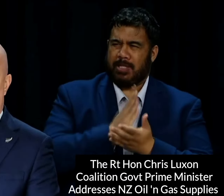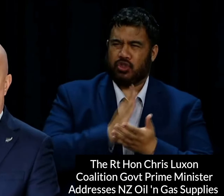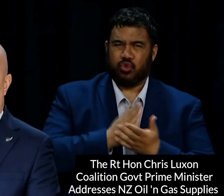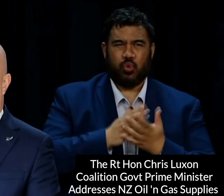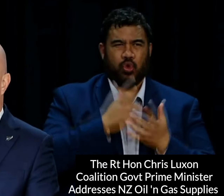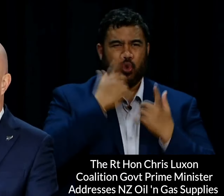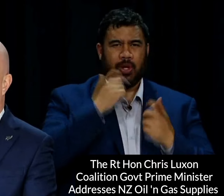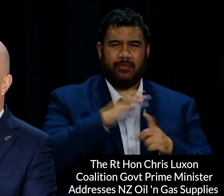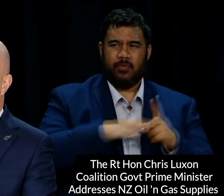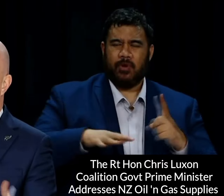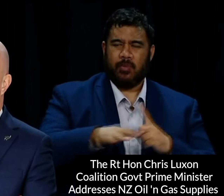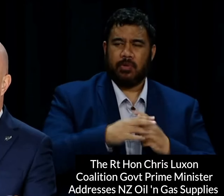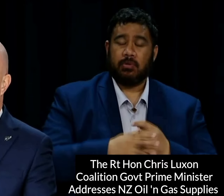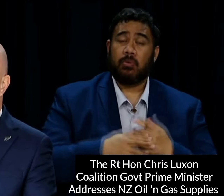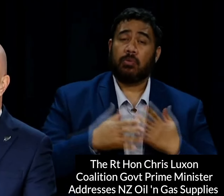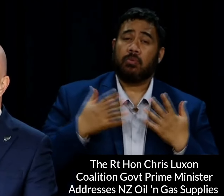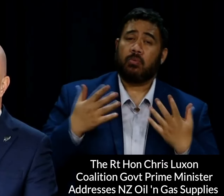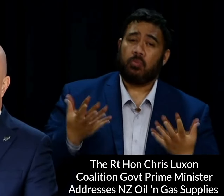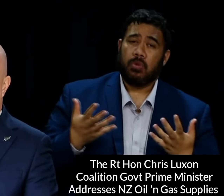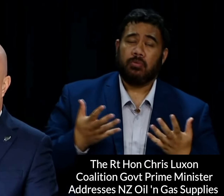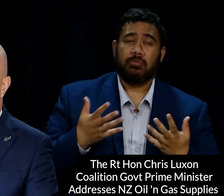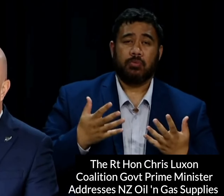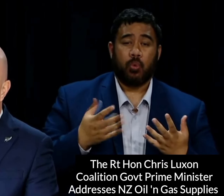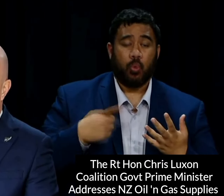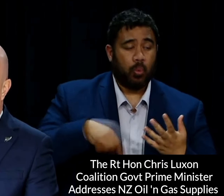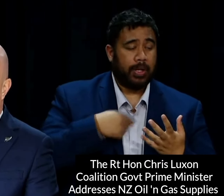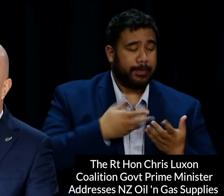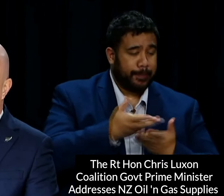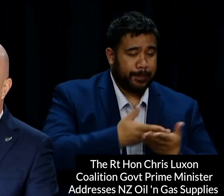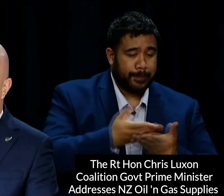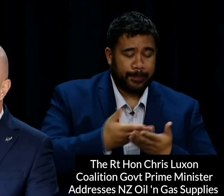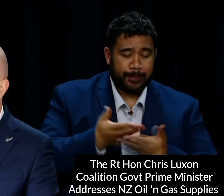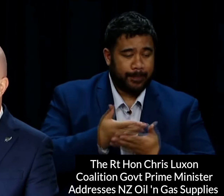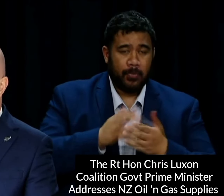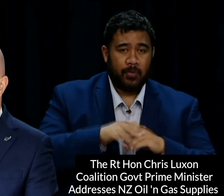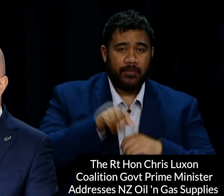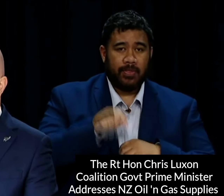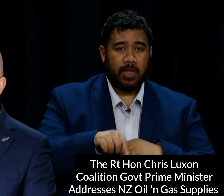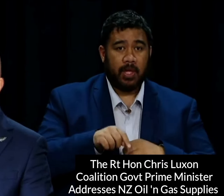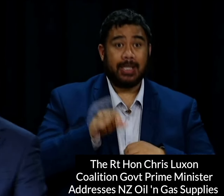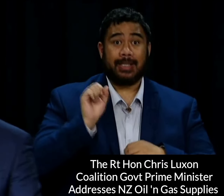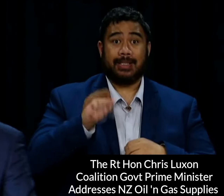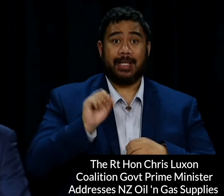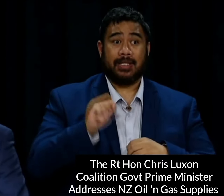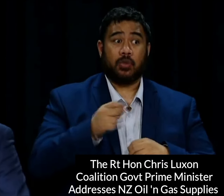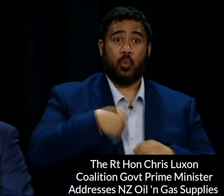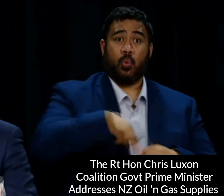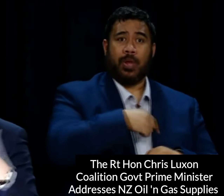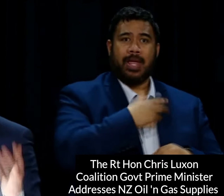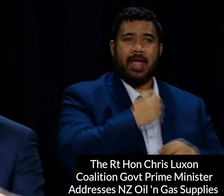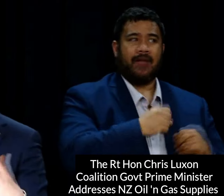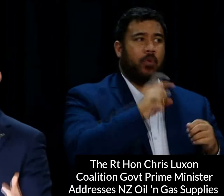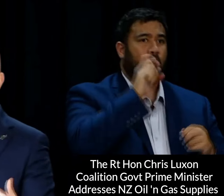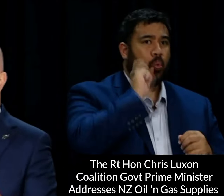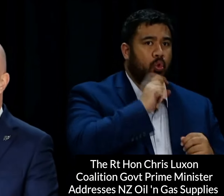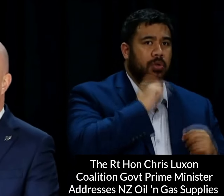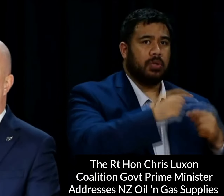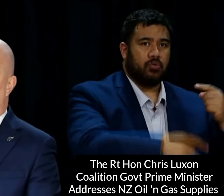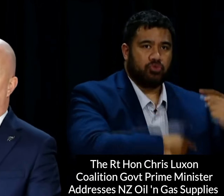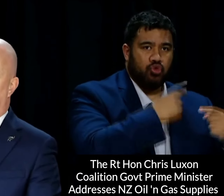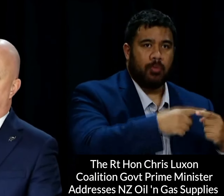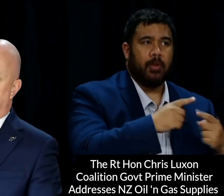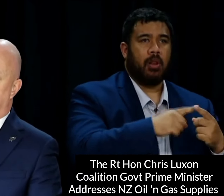Zealand and the implications and challenges for that. The reality for us is that, yes, we have high levels of renewables. We want to double those amount of